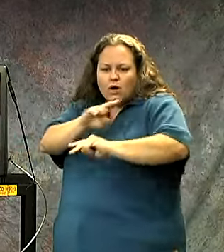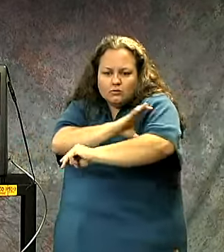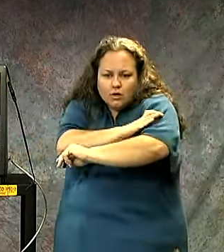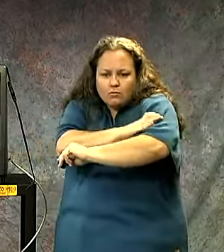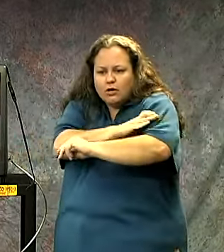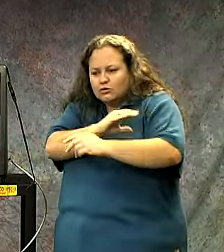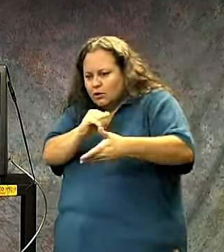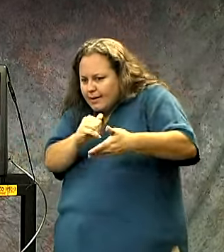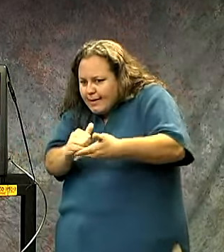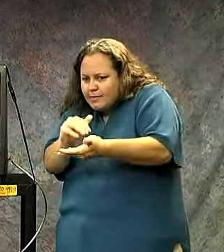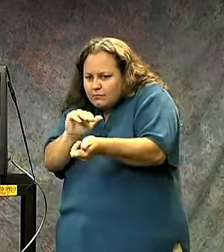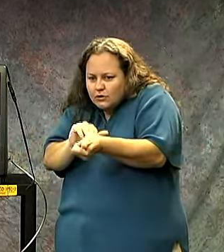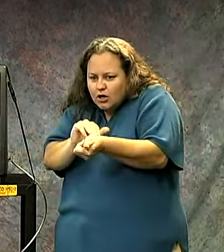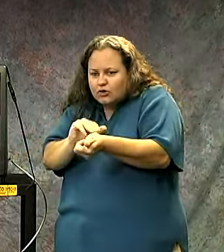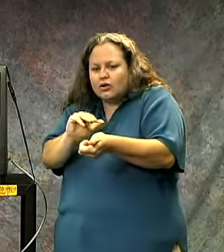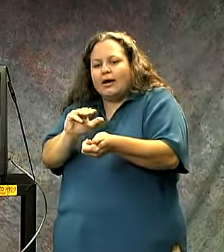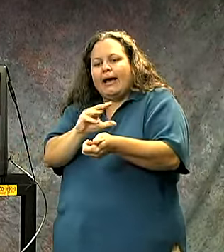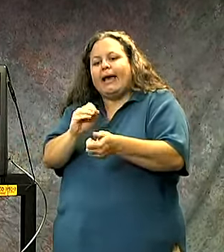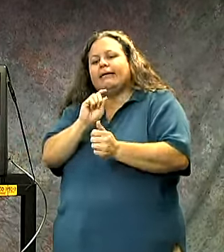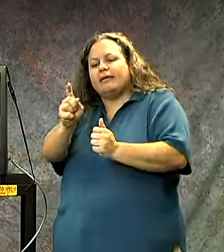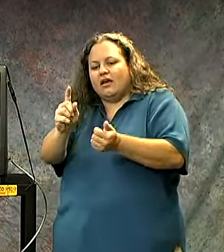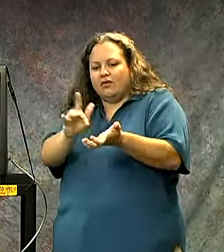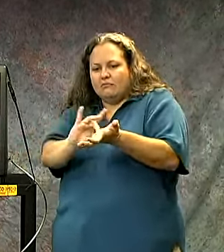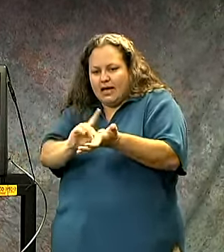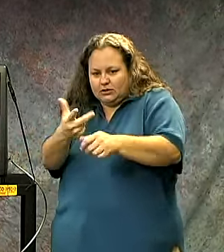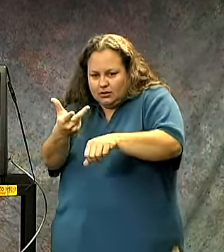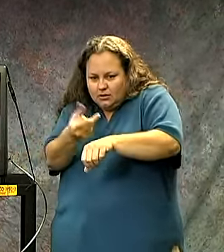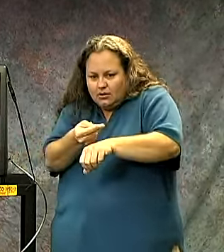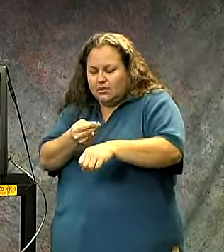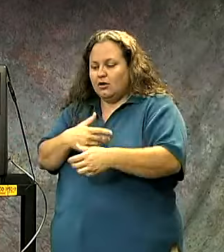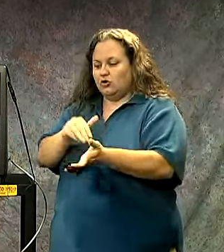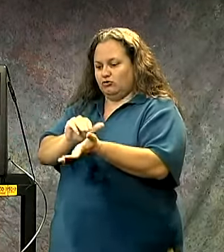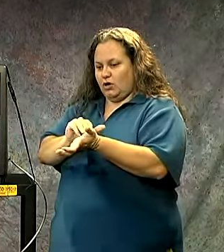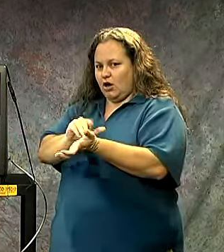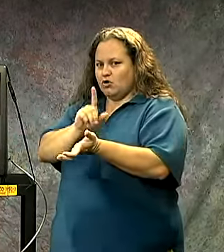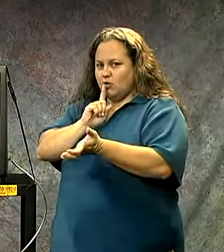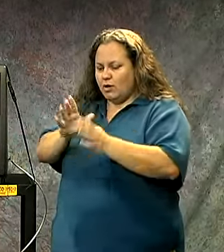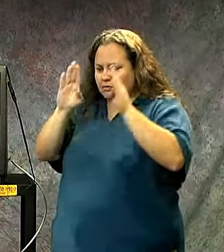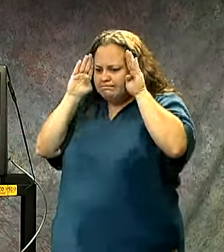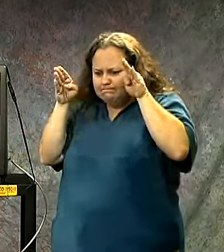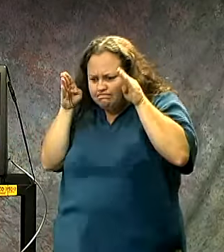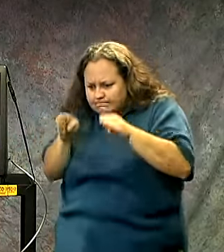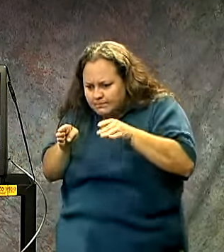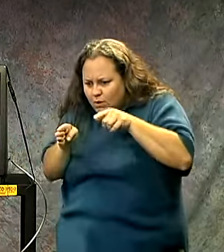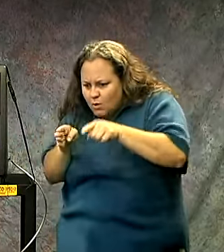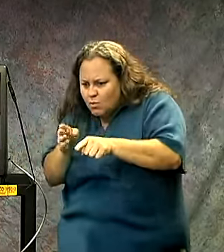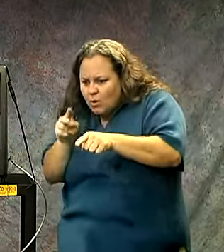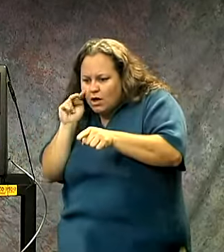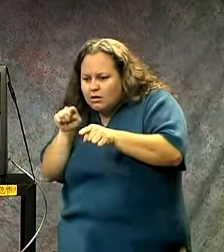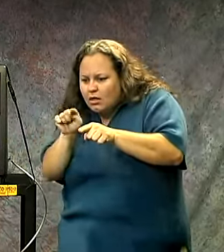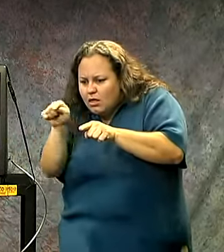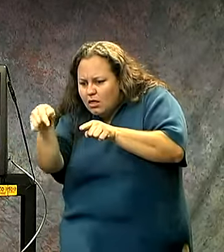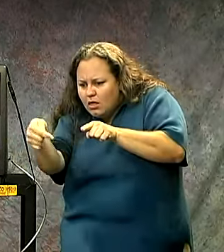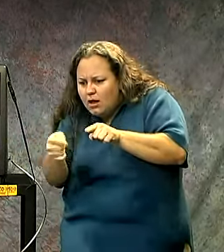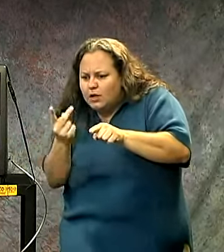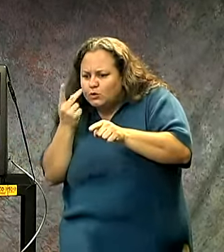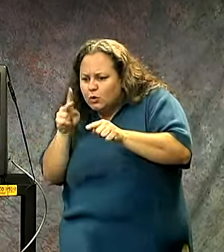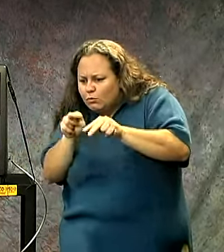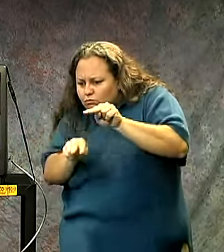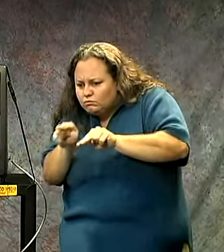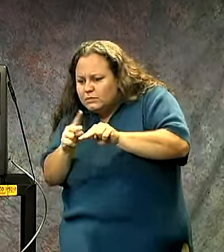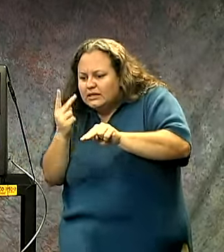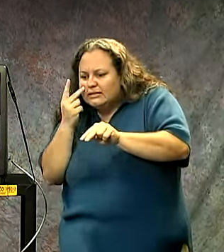vital signs, assist the physician, and give you the medications. The doctor is concentrating his efforts on what he is doing with